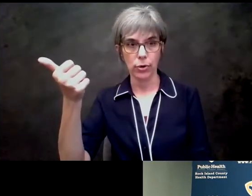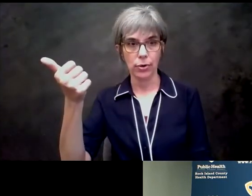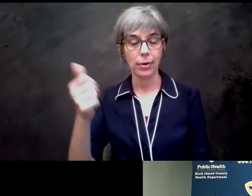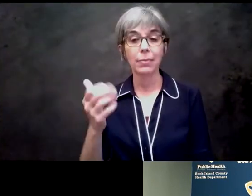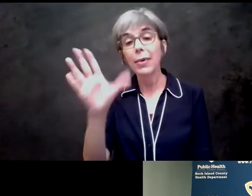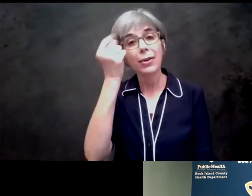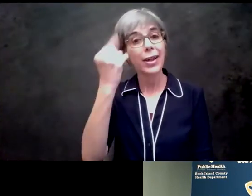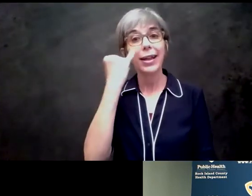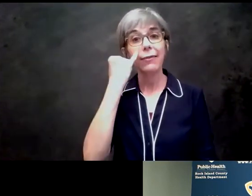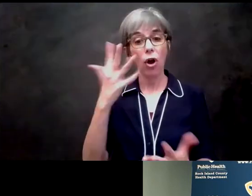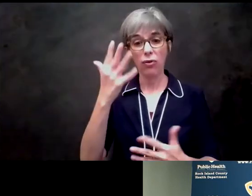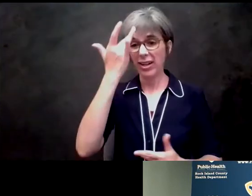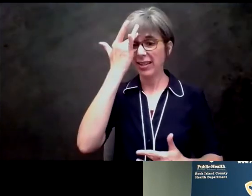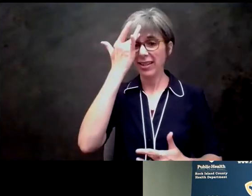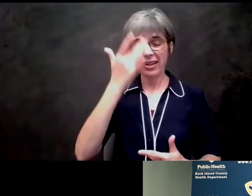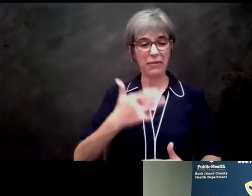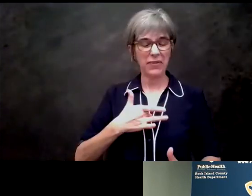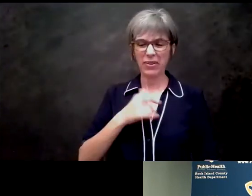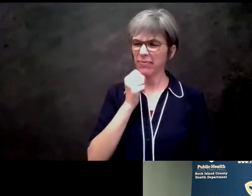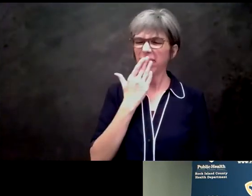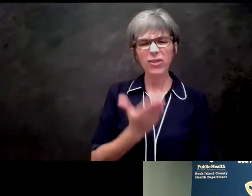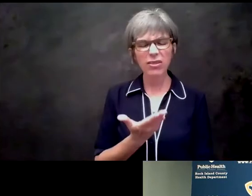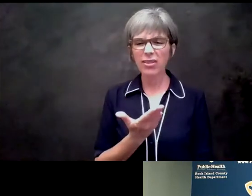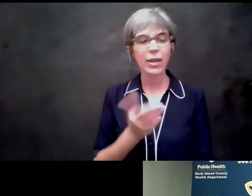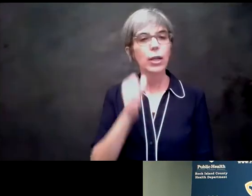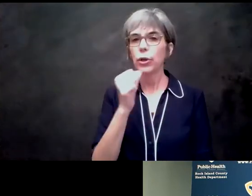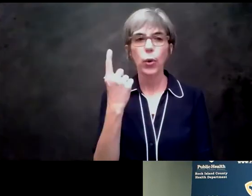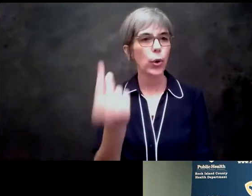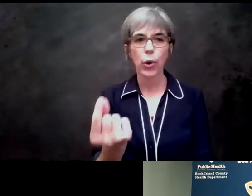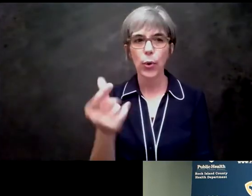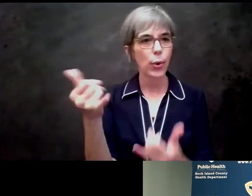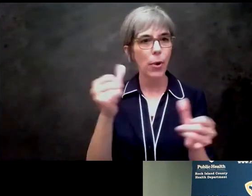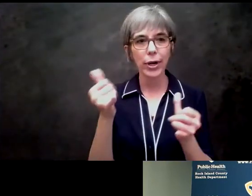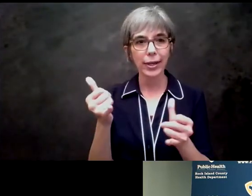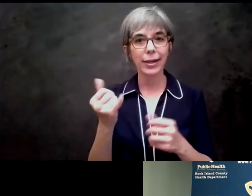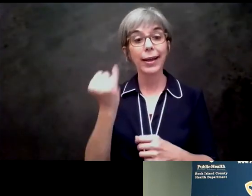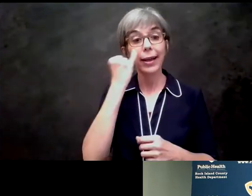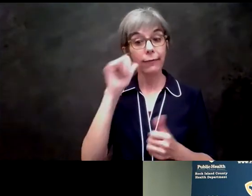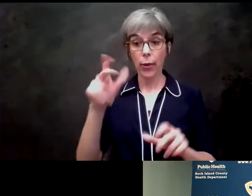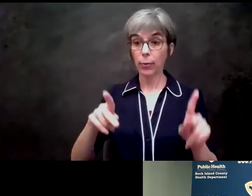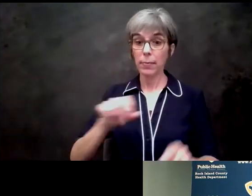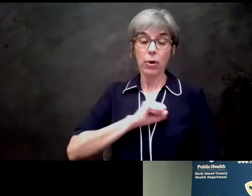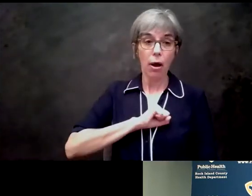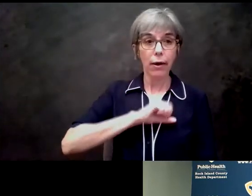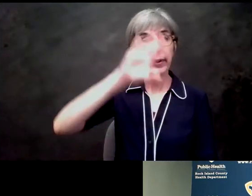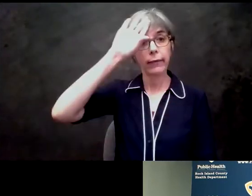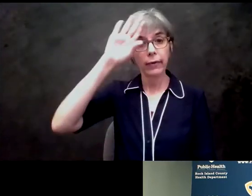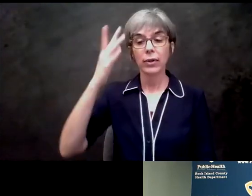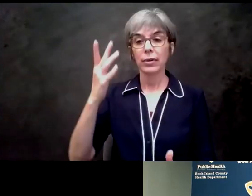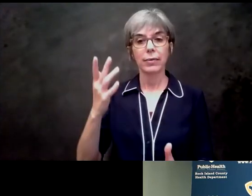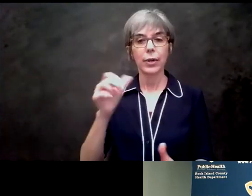sick. If you are around people who are displaying symptoms, stay away or leave.